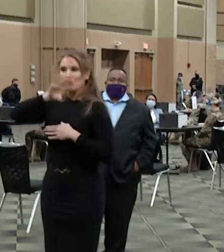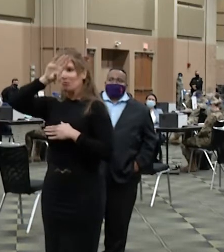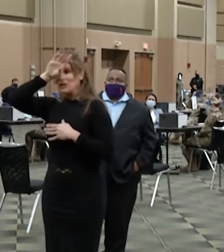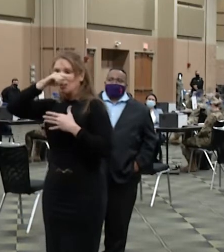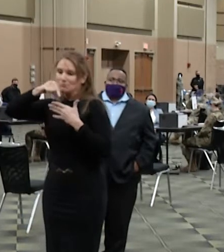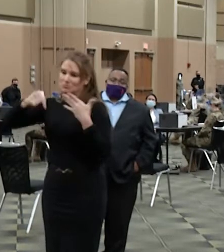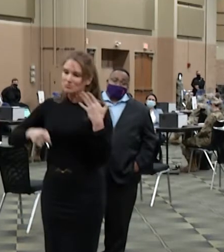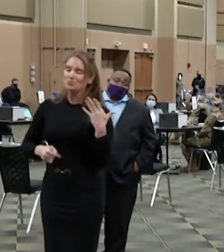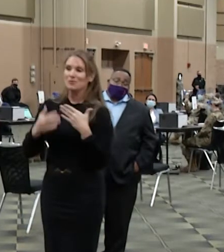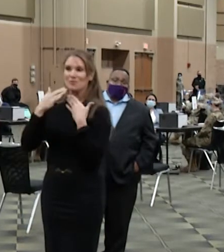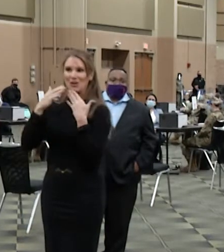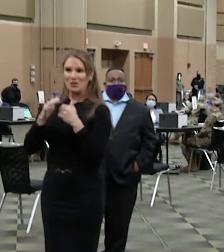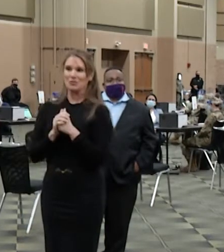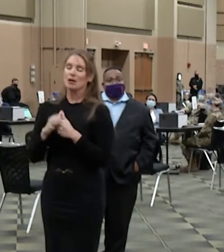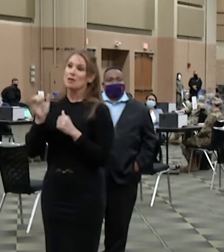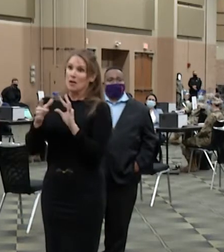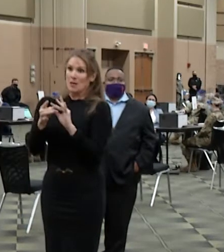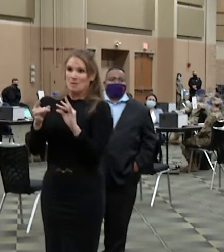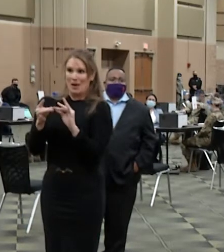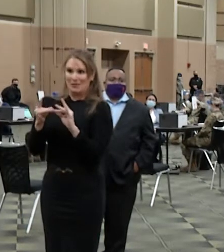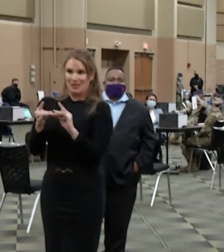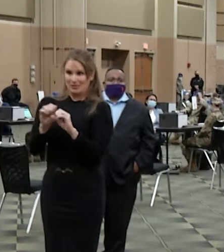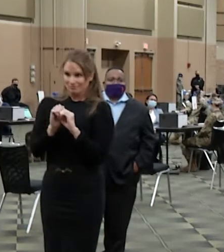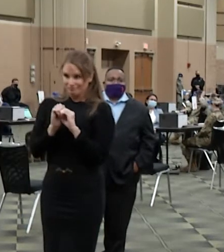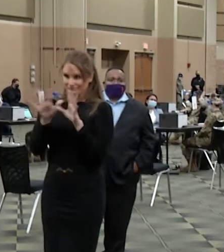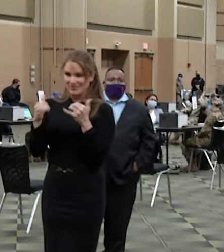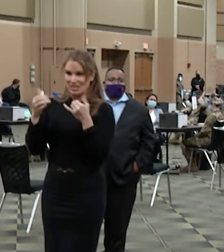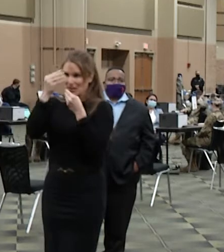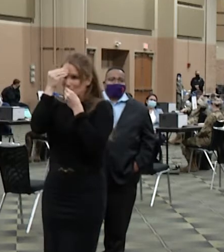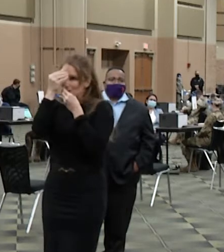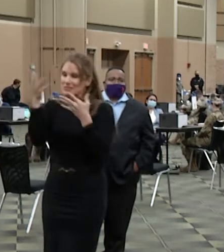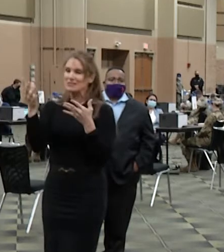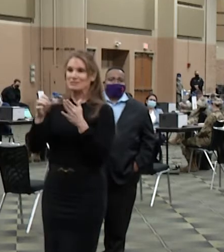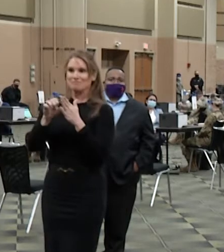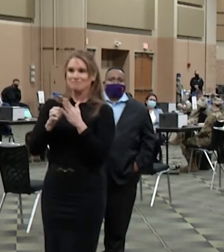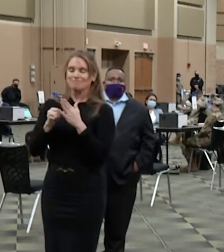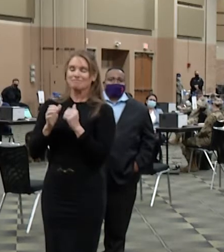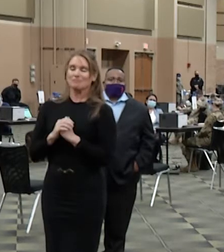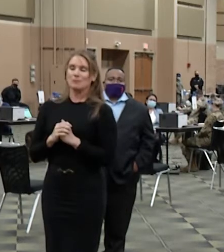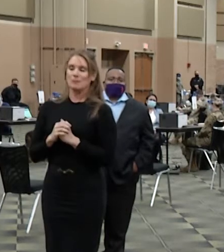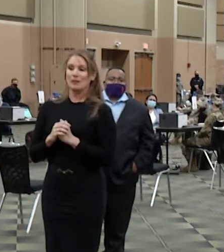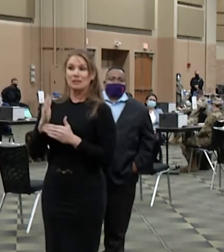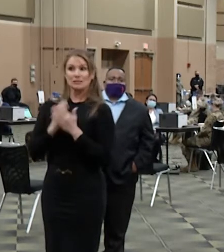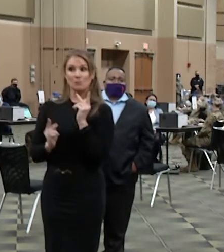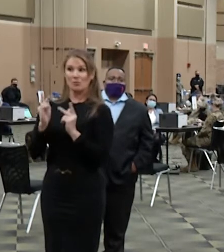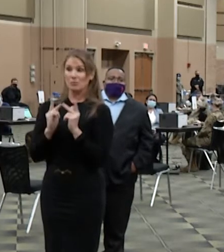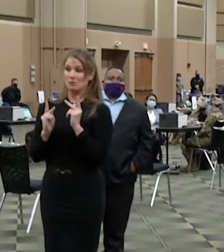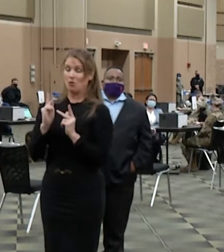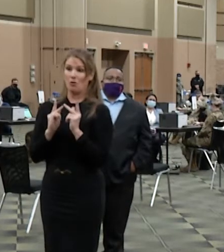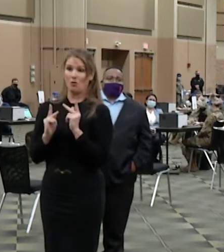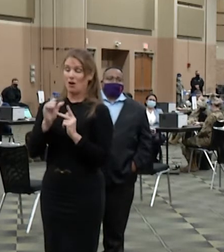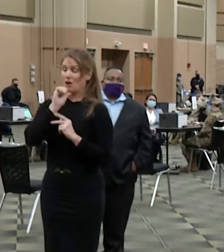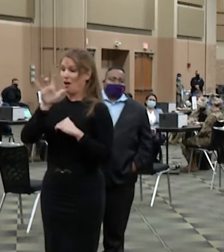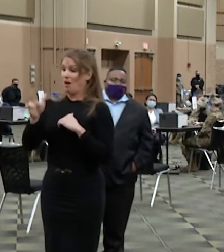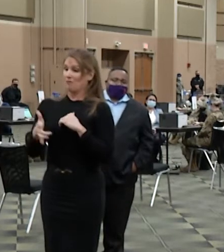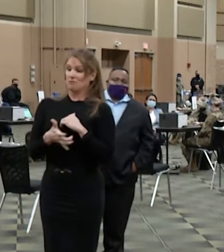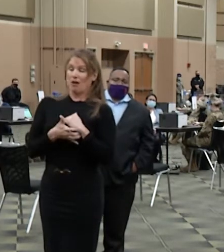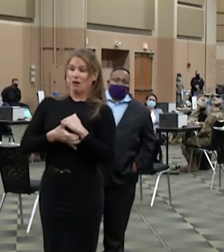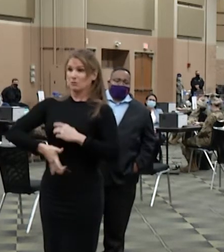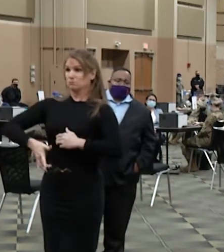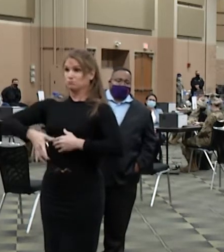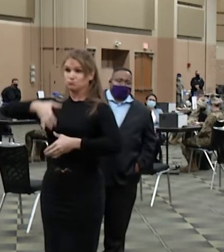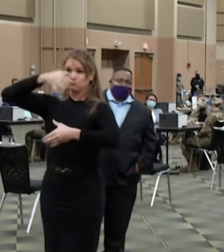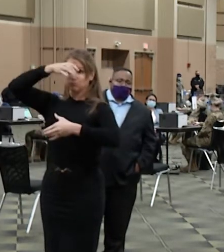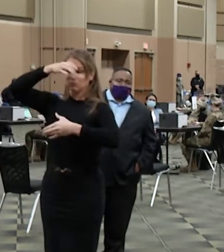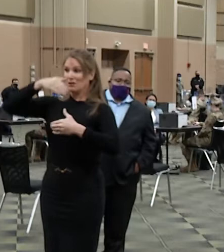getting us going. But that's the message to deliver. And I want to opine on one more thing. Some of our folks are not going to be technical savvy. So let's really, the